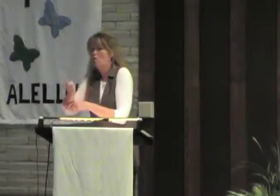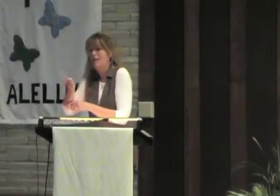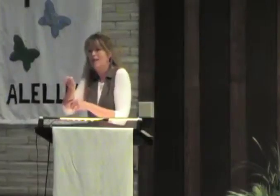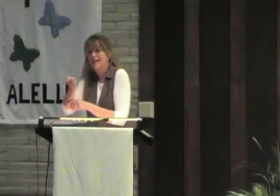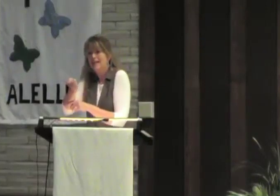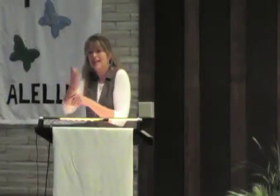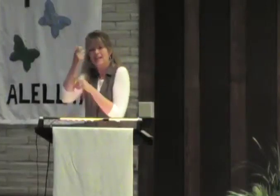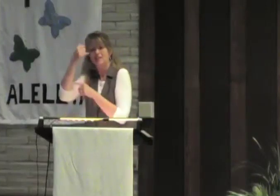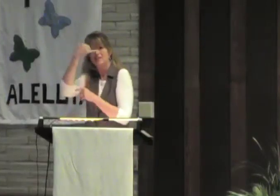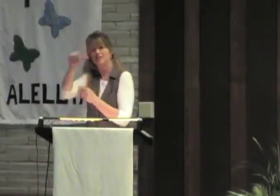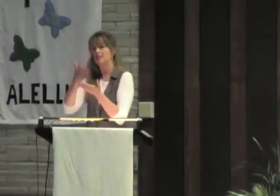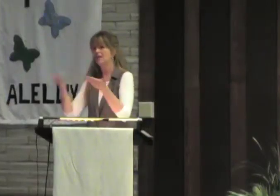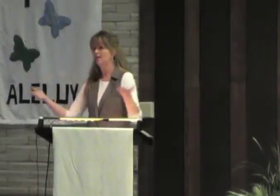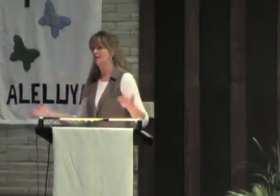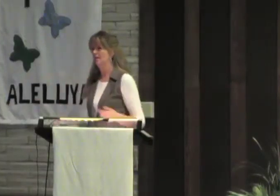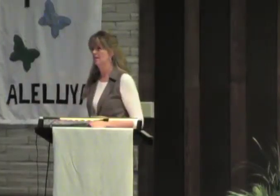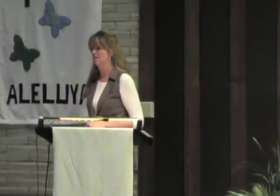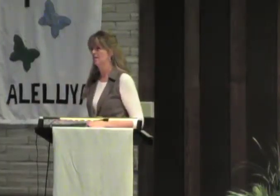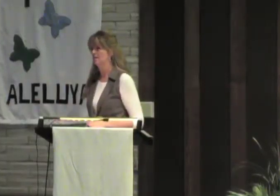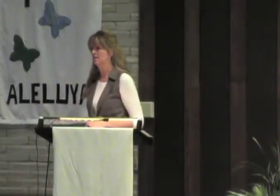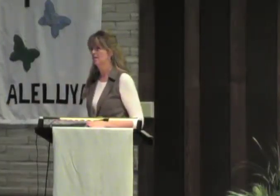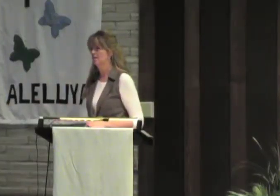me angry over some little thing.